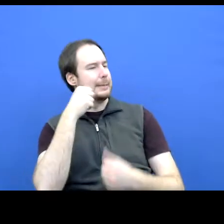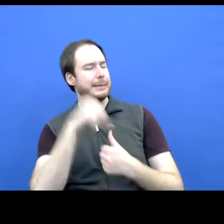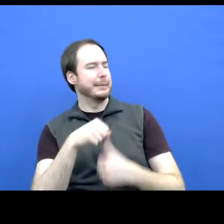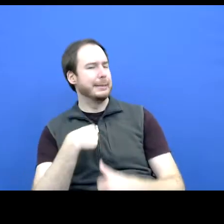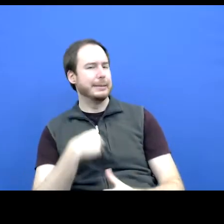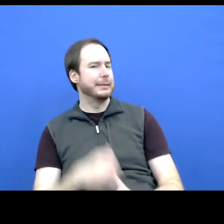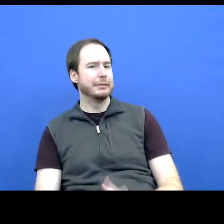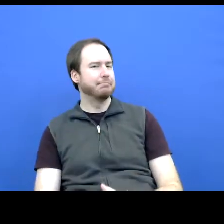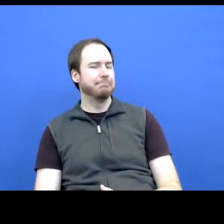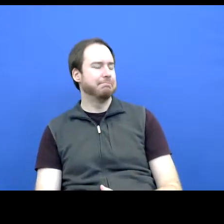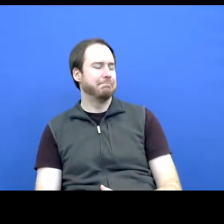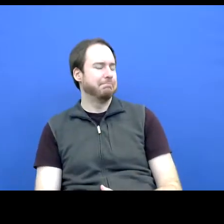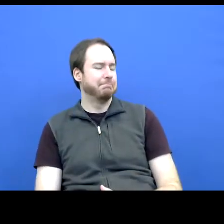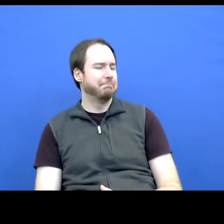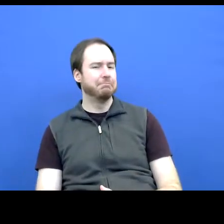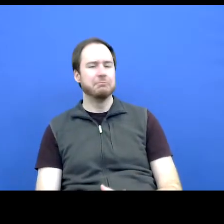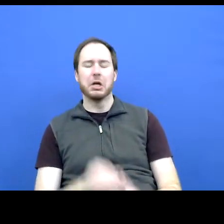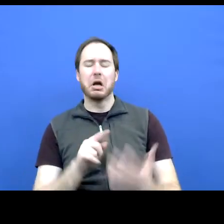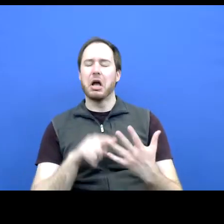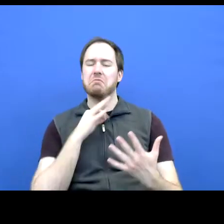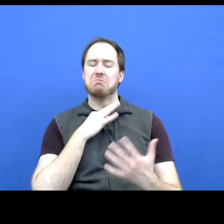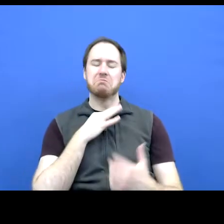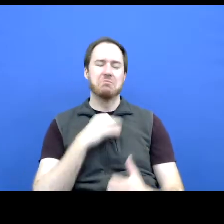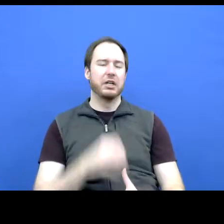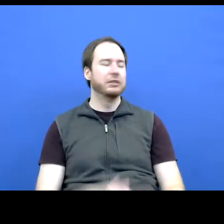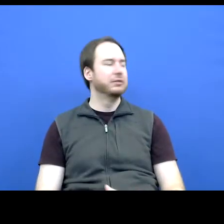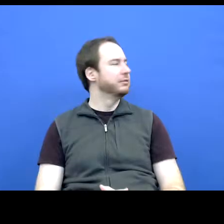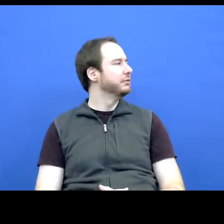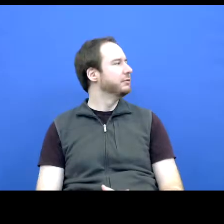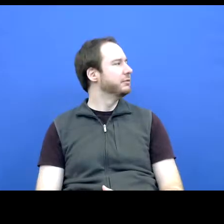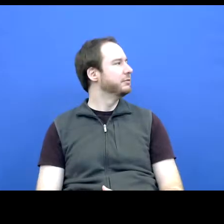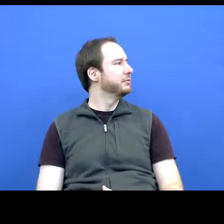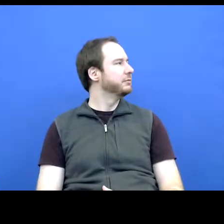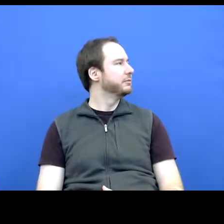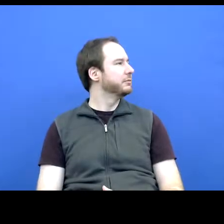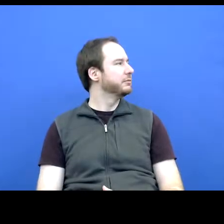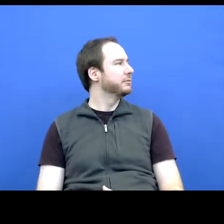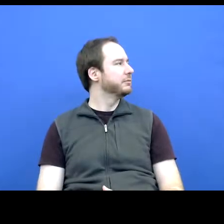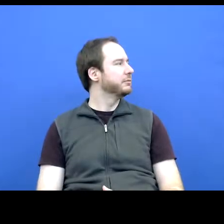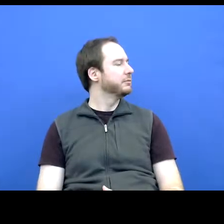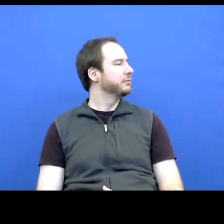I think it was. Apparently the getting state complicated.